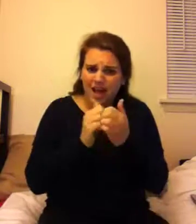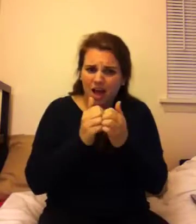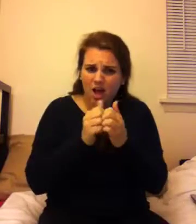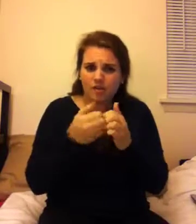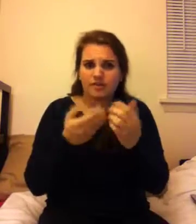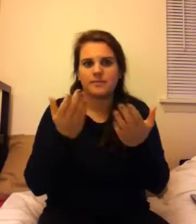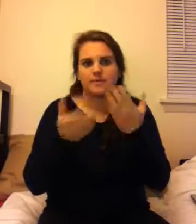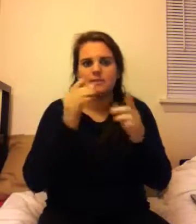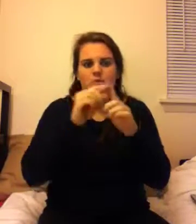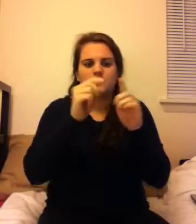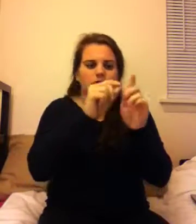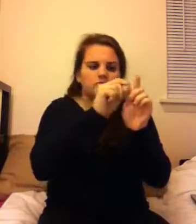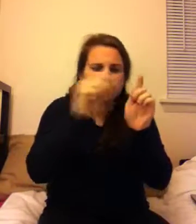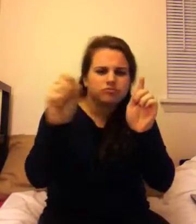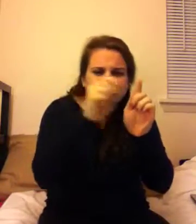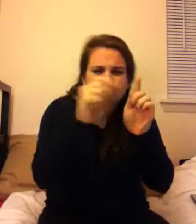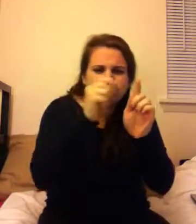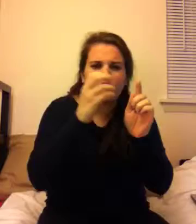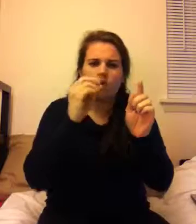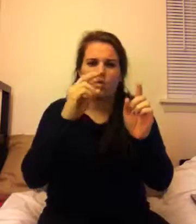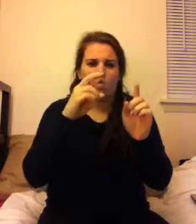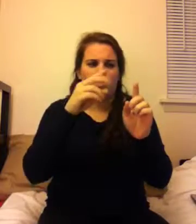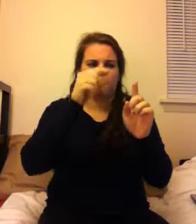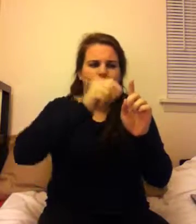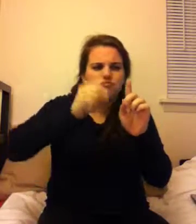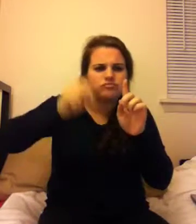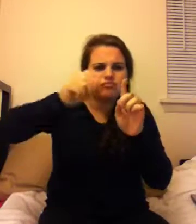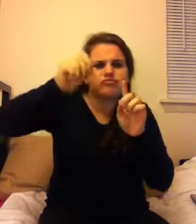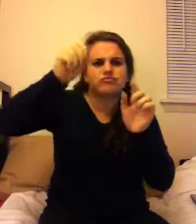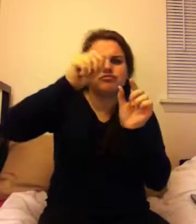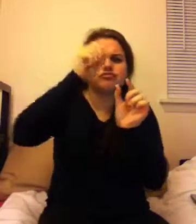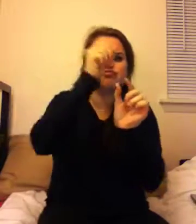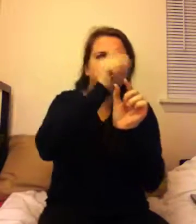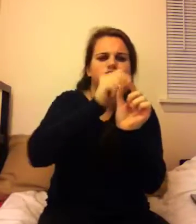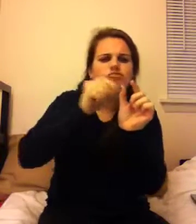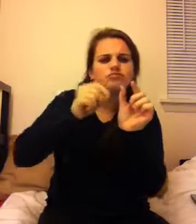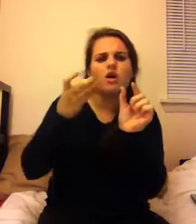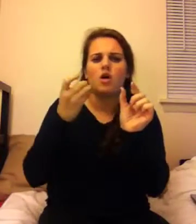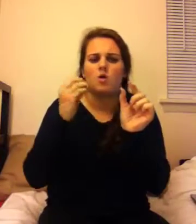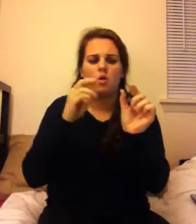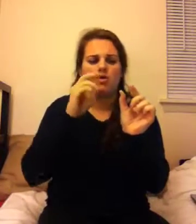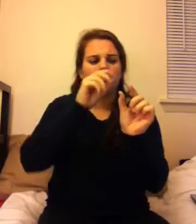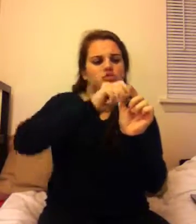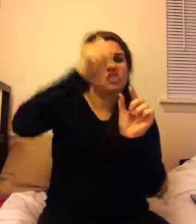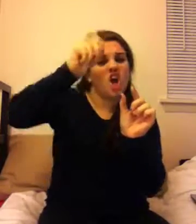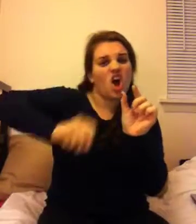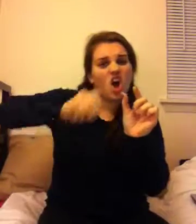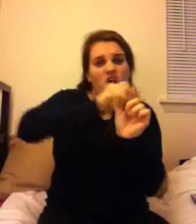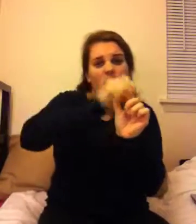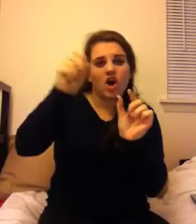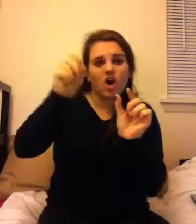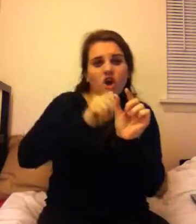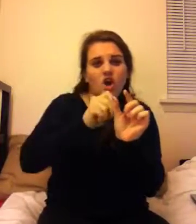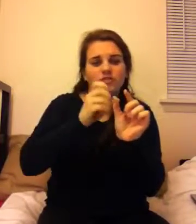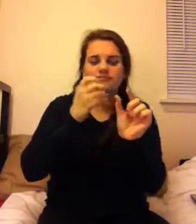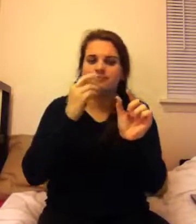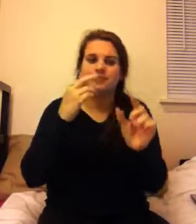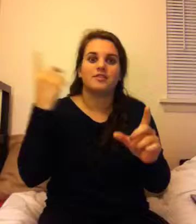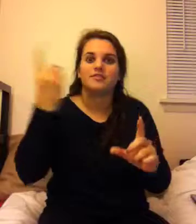use stars or bubbles or little pictures, anything that will catch his attention.